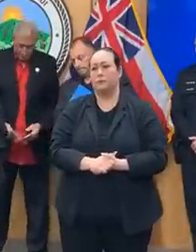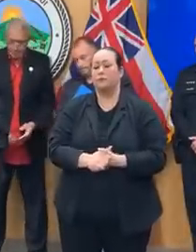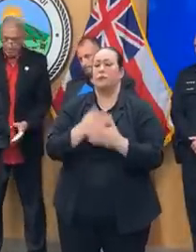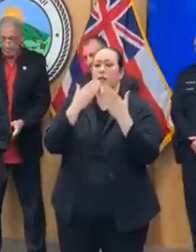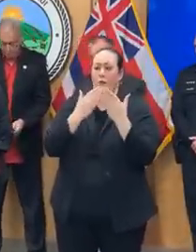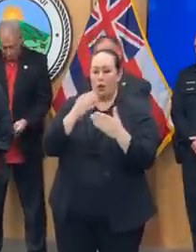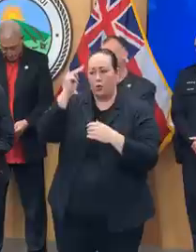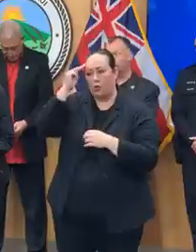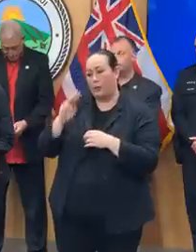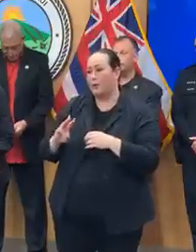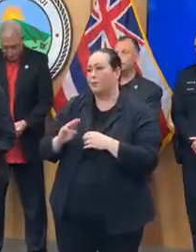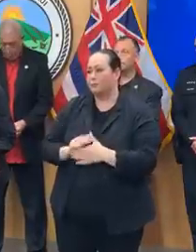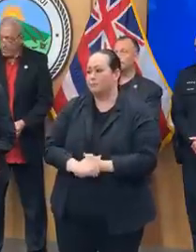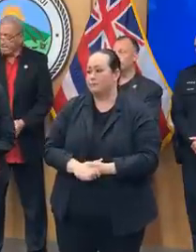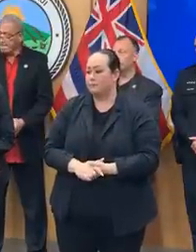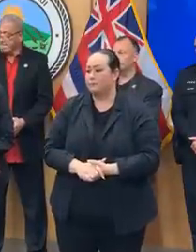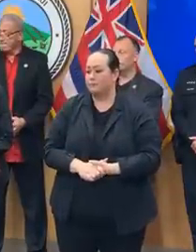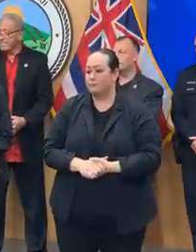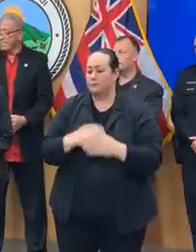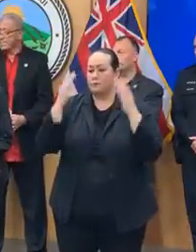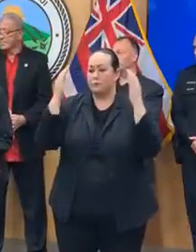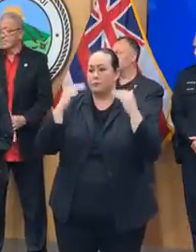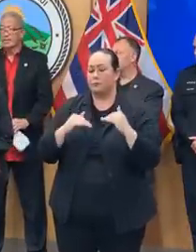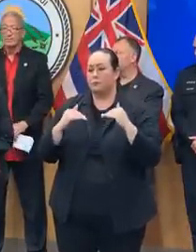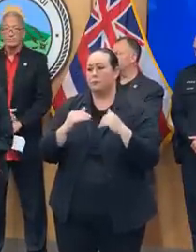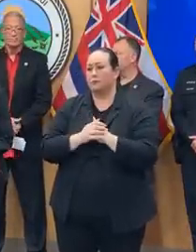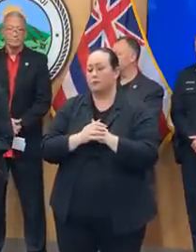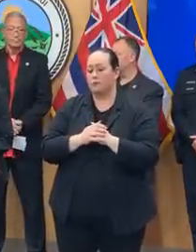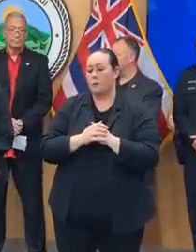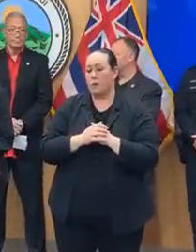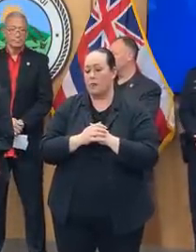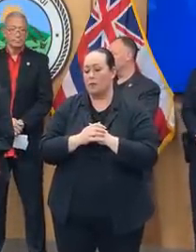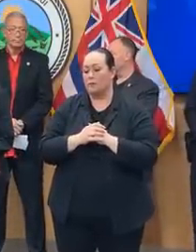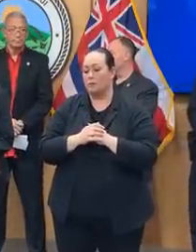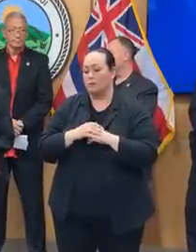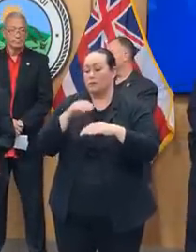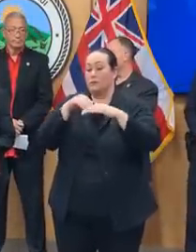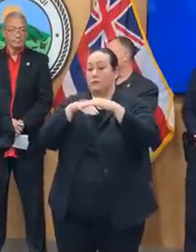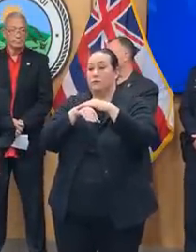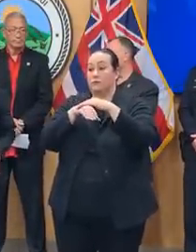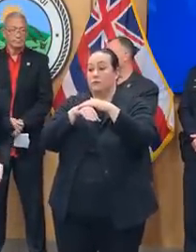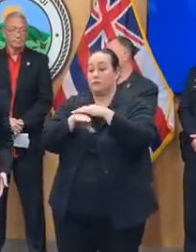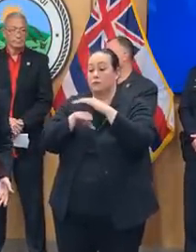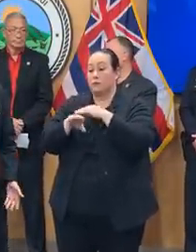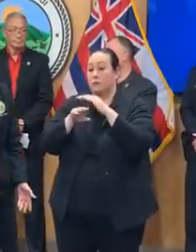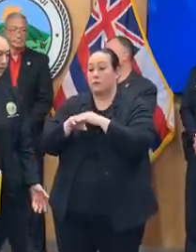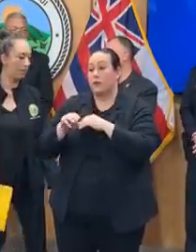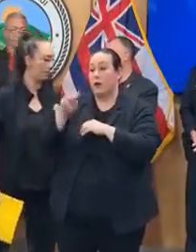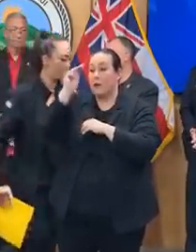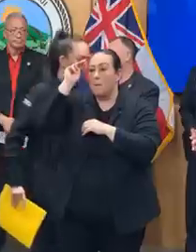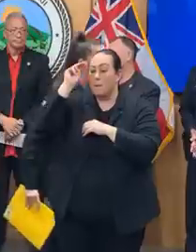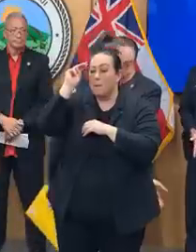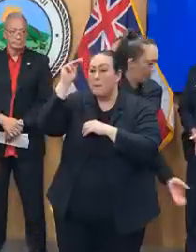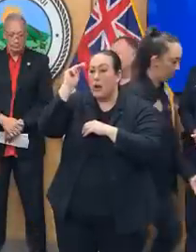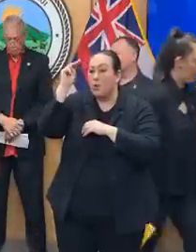Mahalo, Mayor Bisson. Next, Herman Andaya, Administrator, Maui Emergency Management Agency.